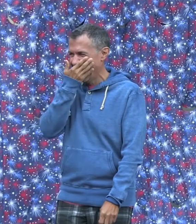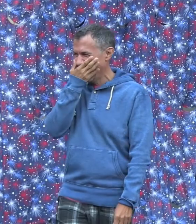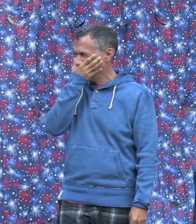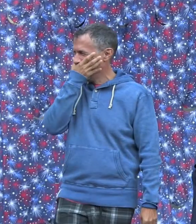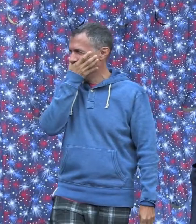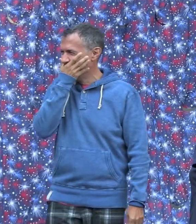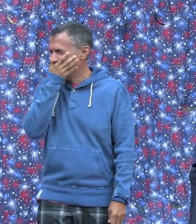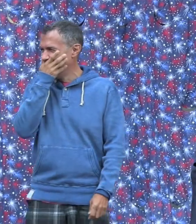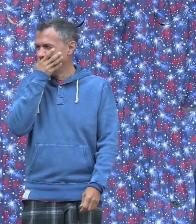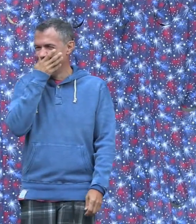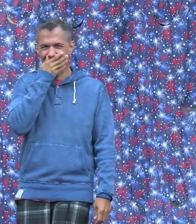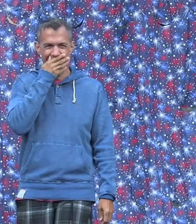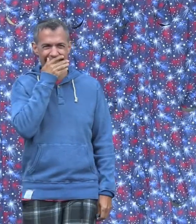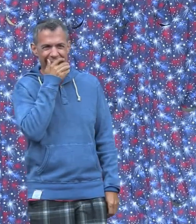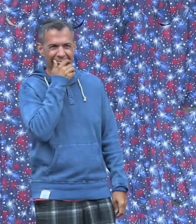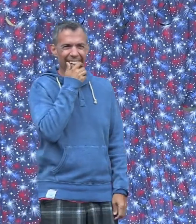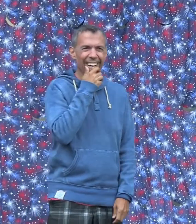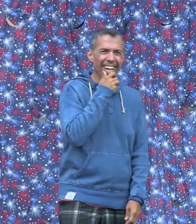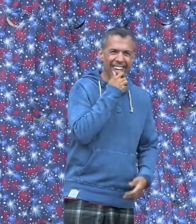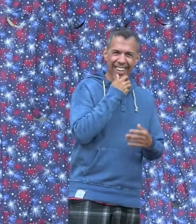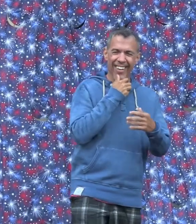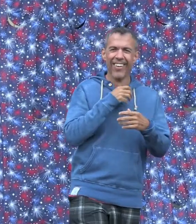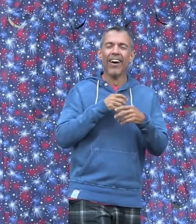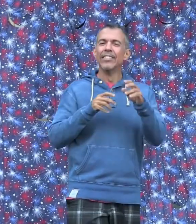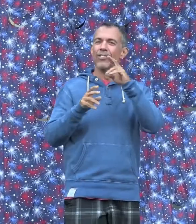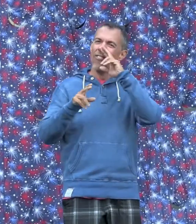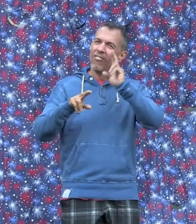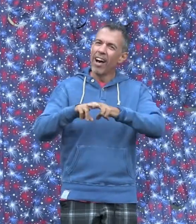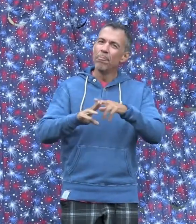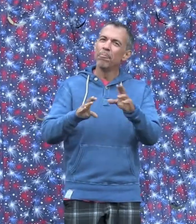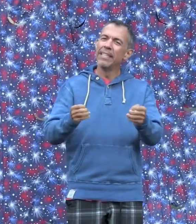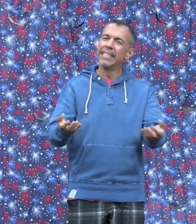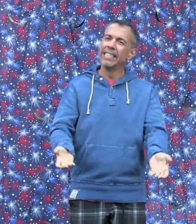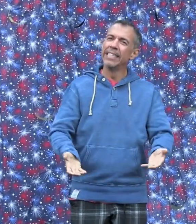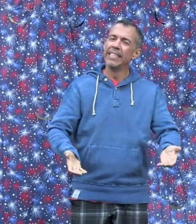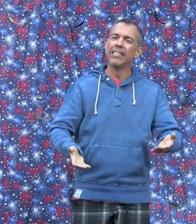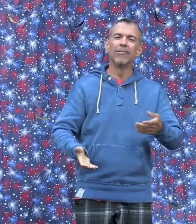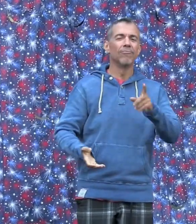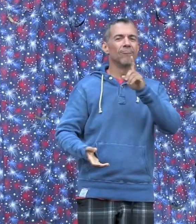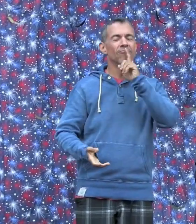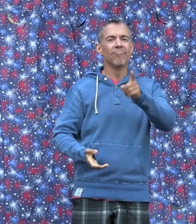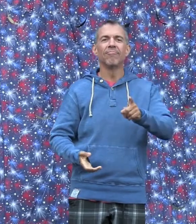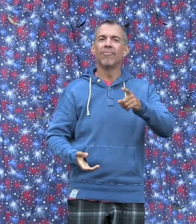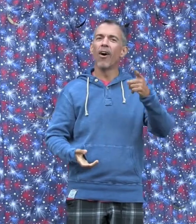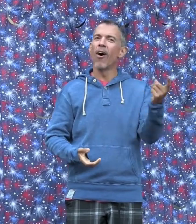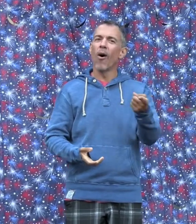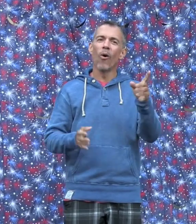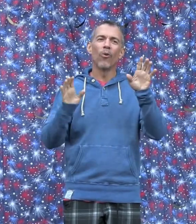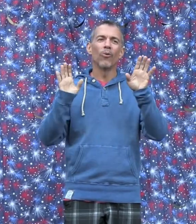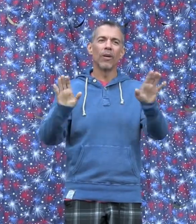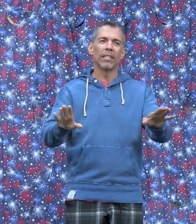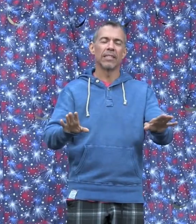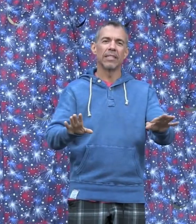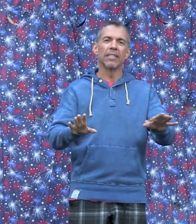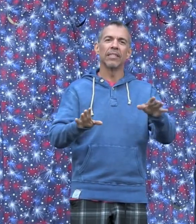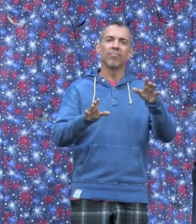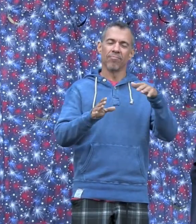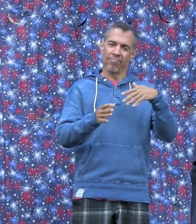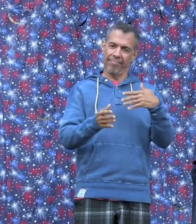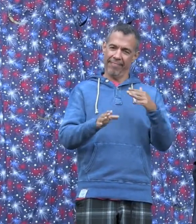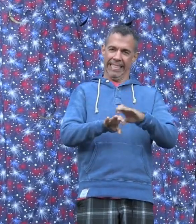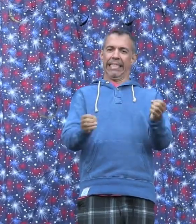funny. Oh my god. It's so fun to be here. And oh gosh, you know, it's always great to get over